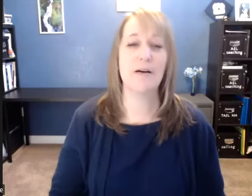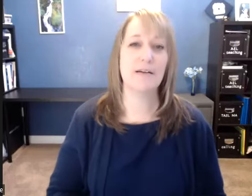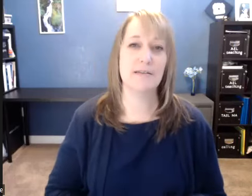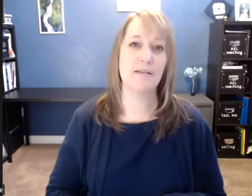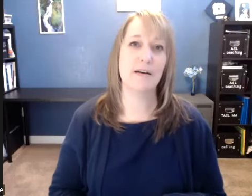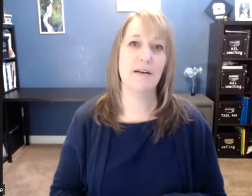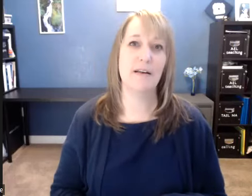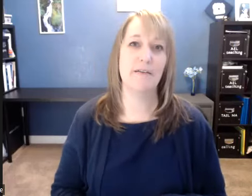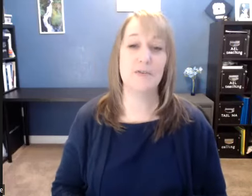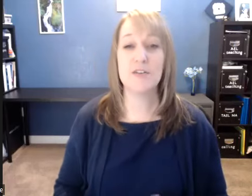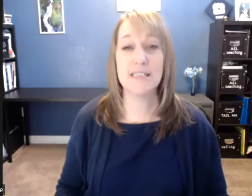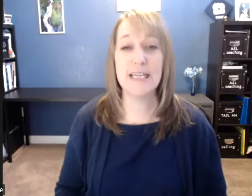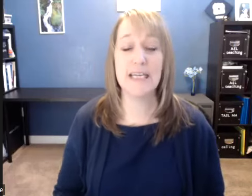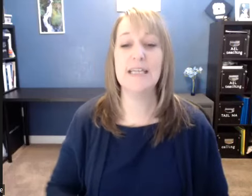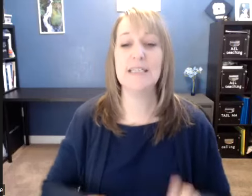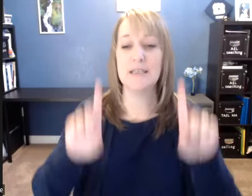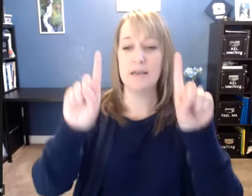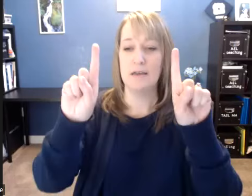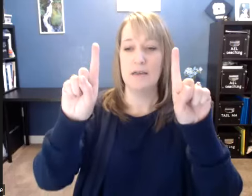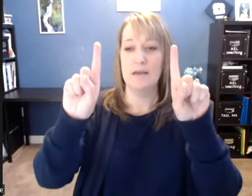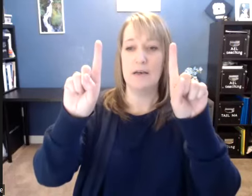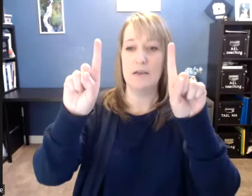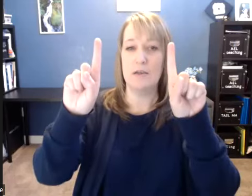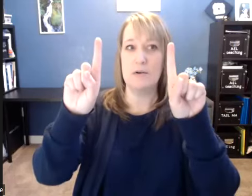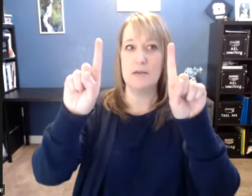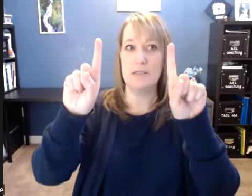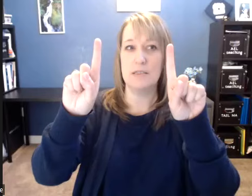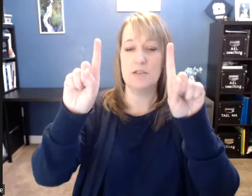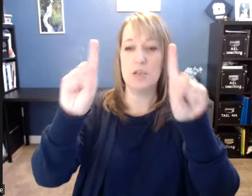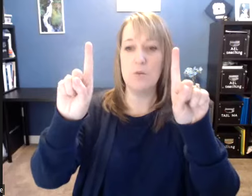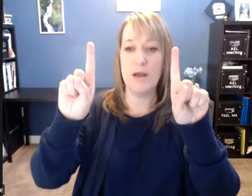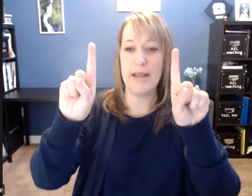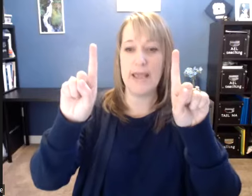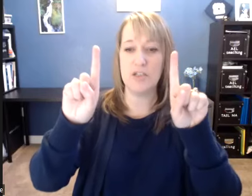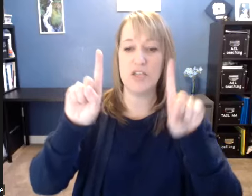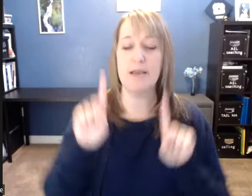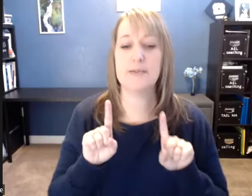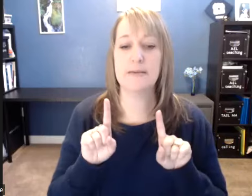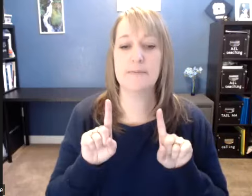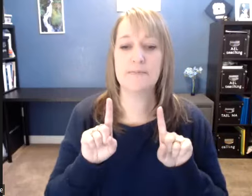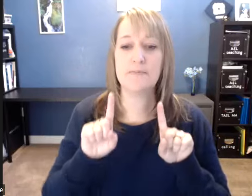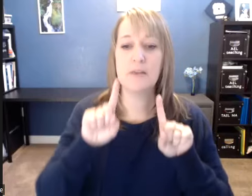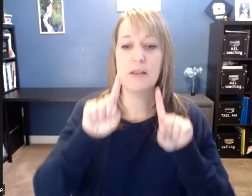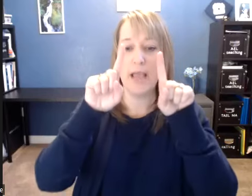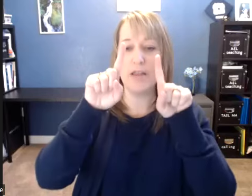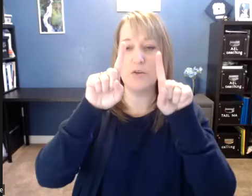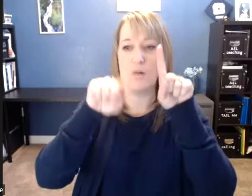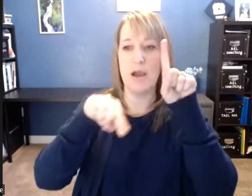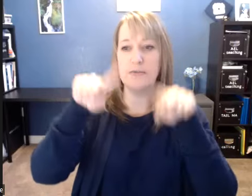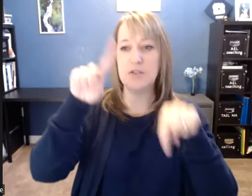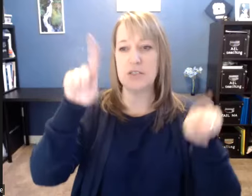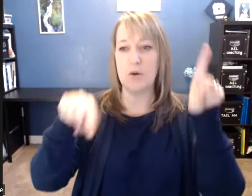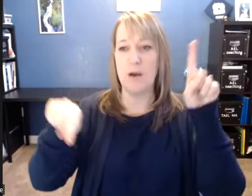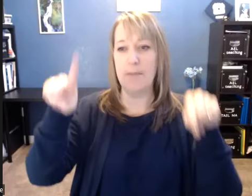has a lot of diversity in it, you want 2 one-hand shapes. And you kind of just go up